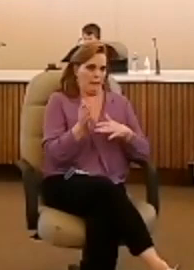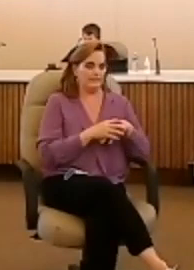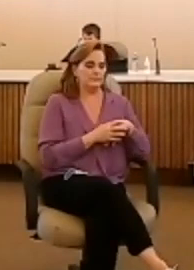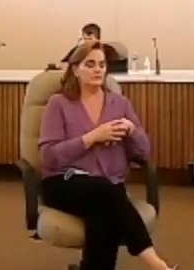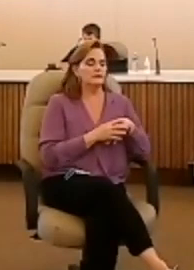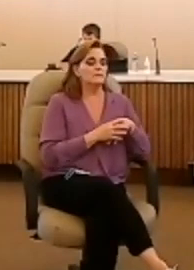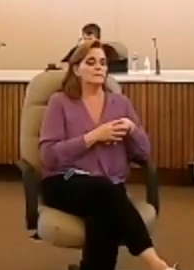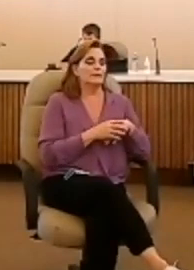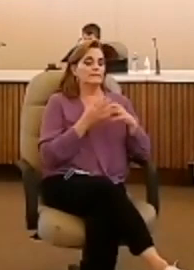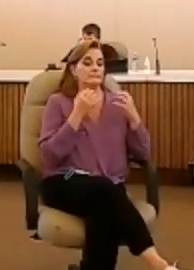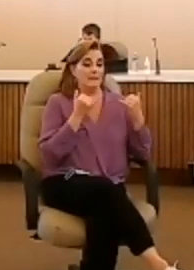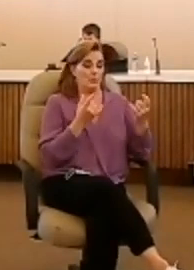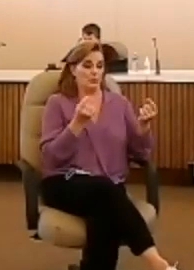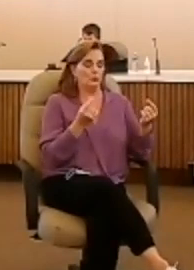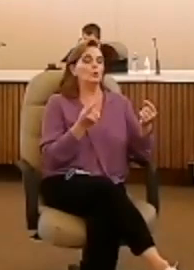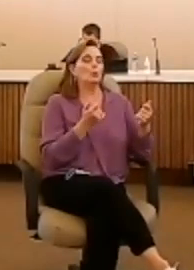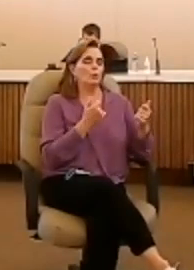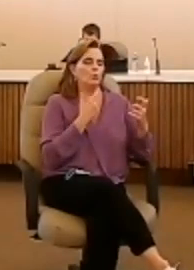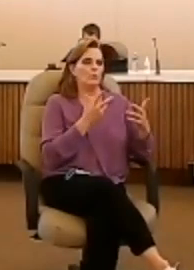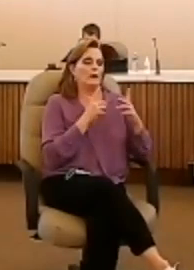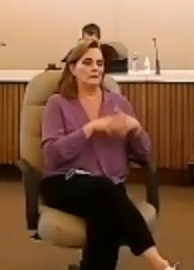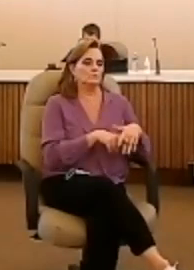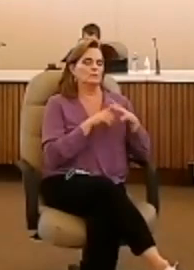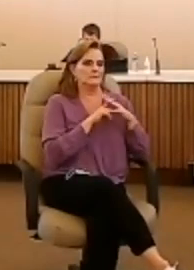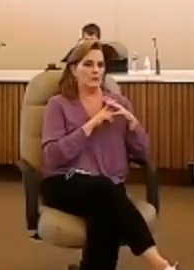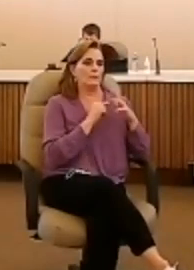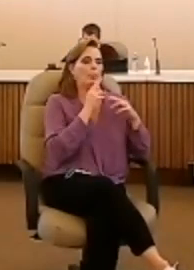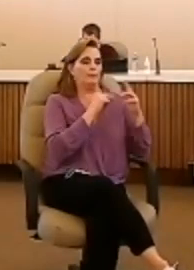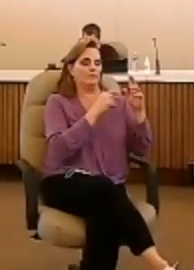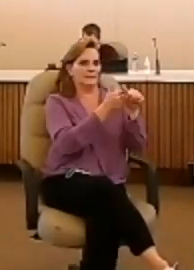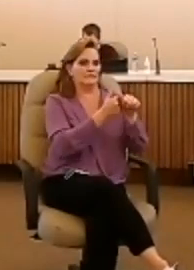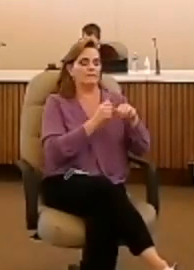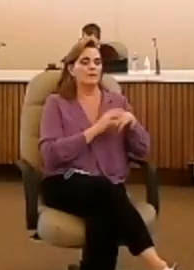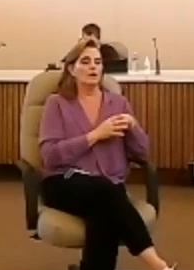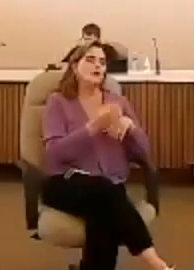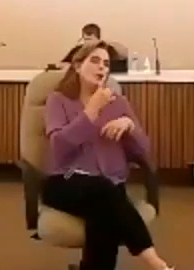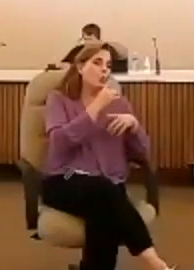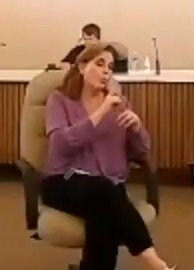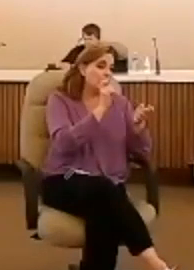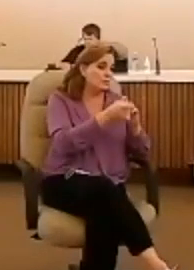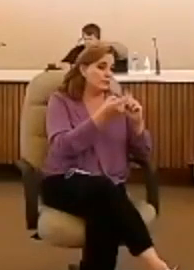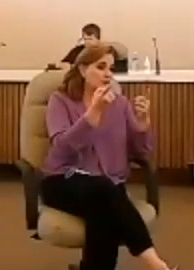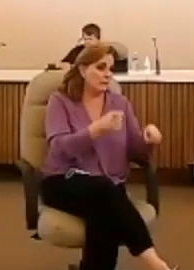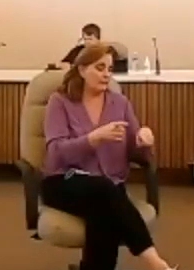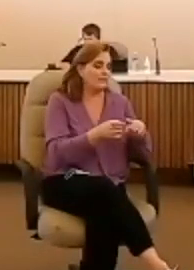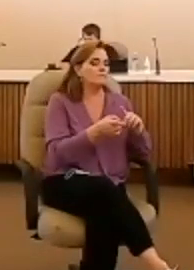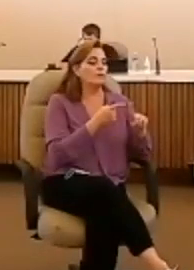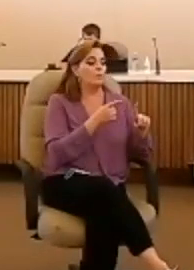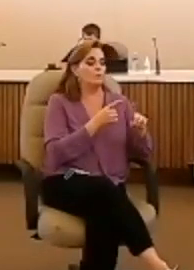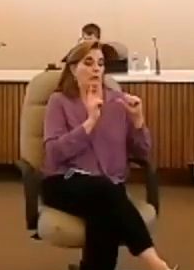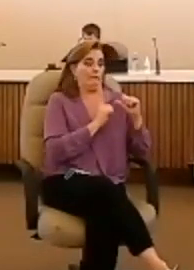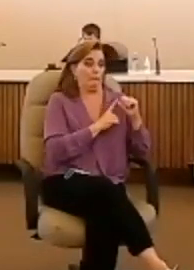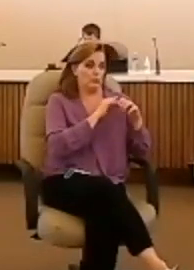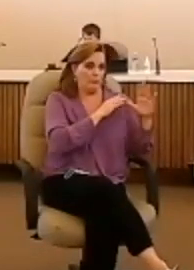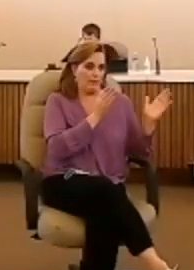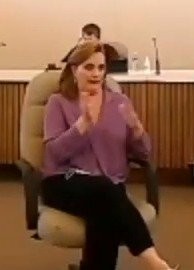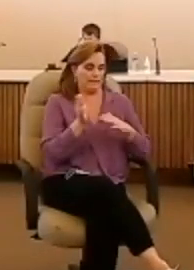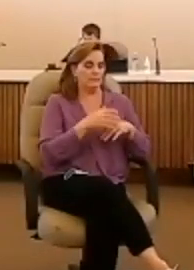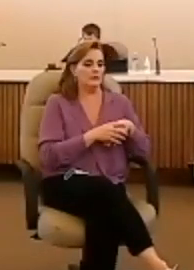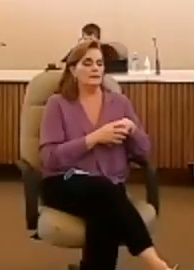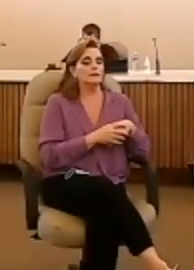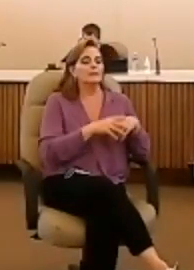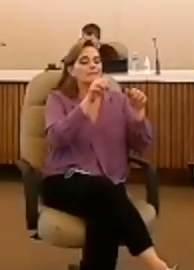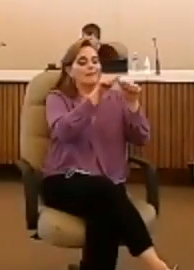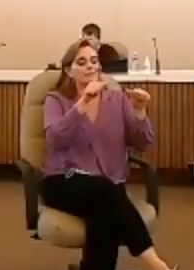and now we're bringing it to fruition. One of the changes that did occur from our original plans, as the architect got